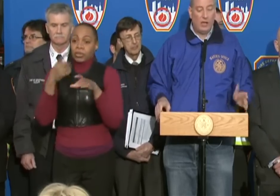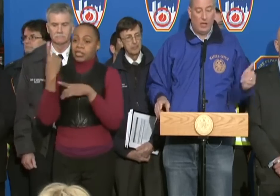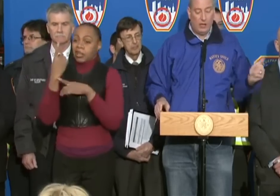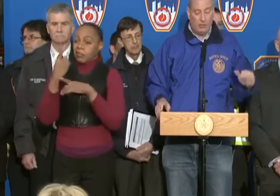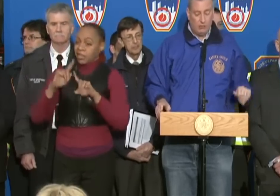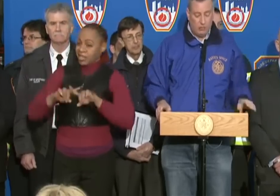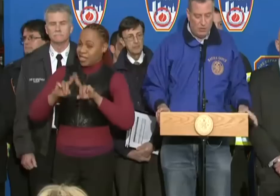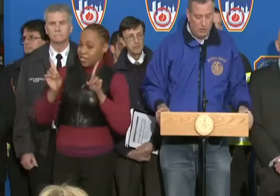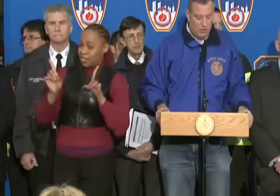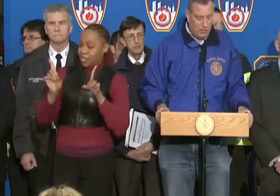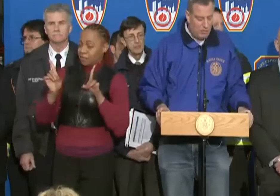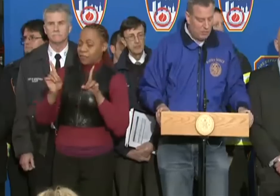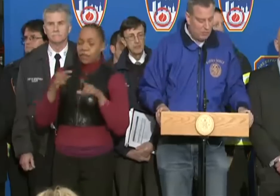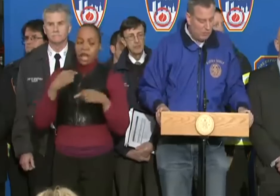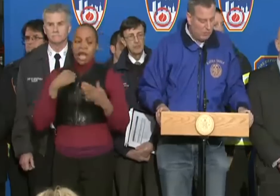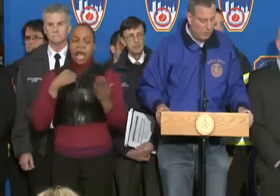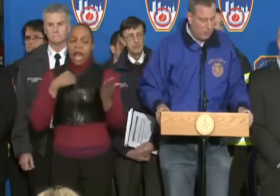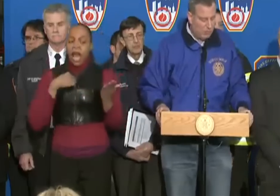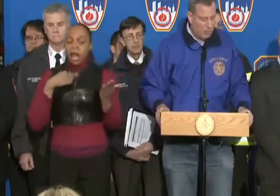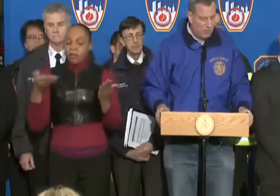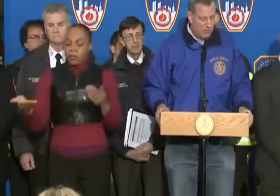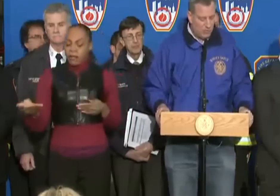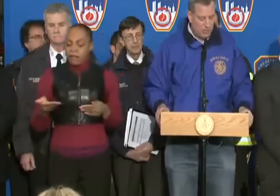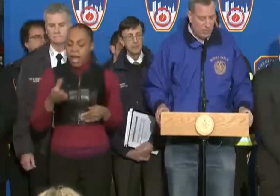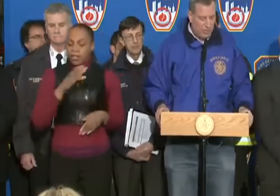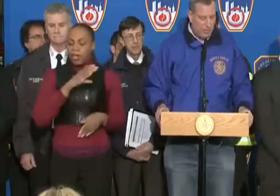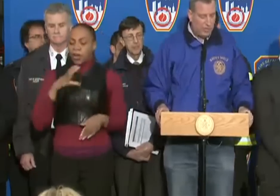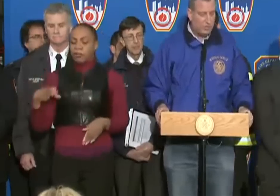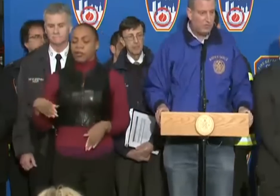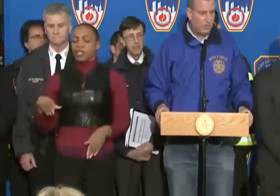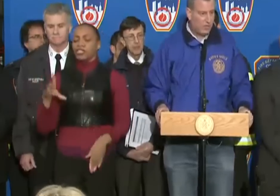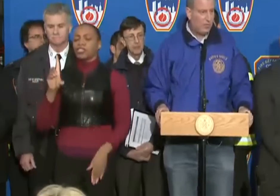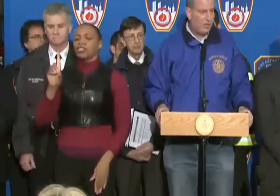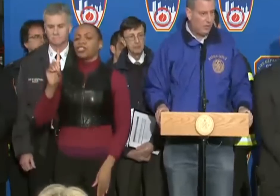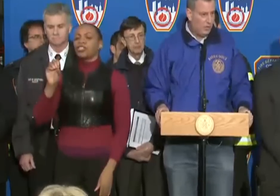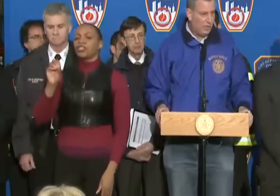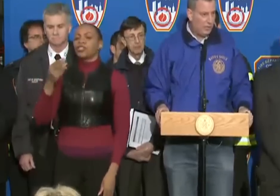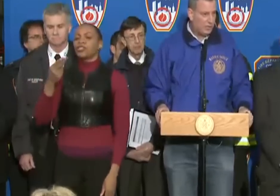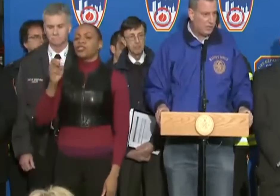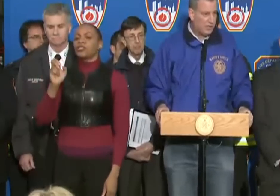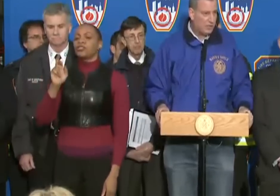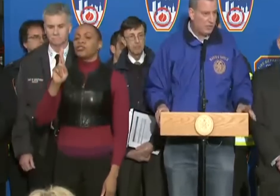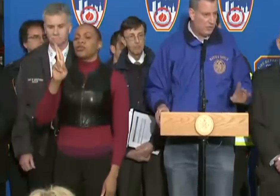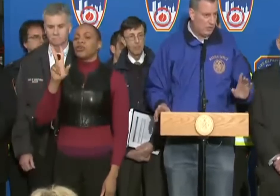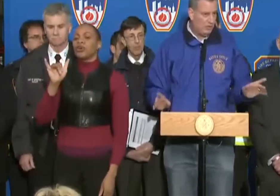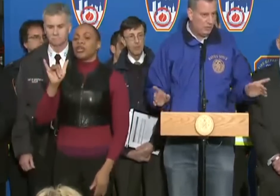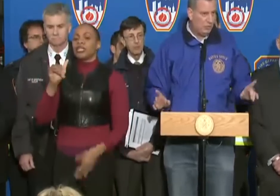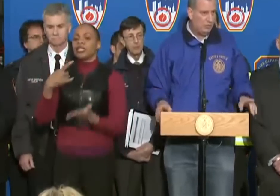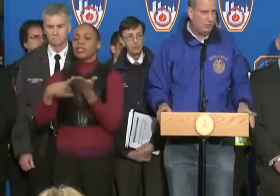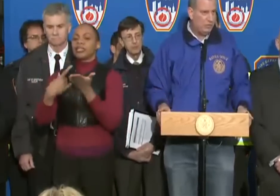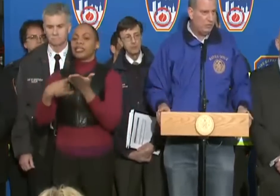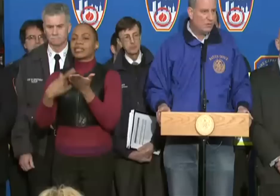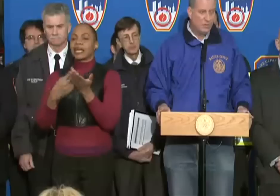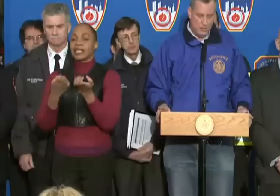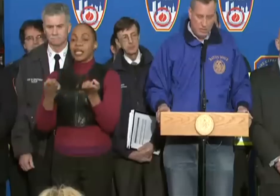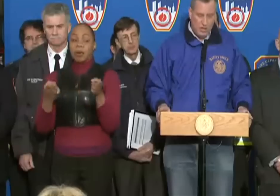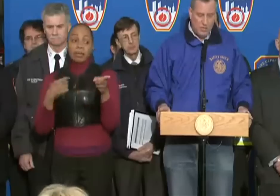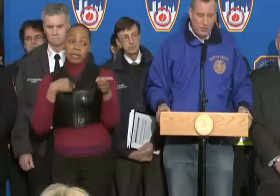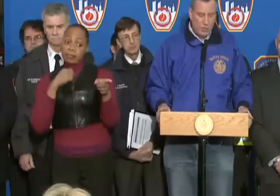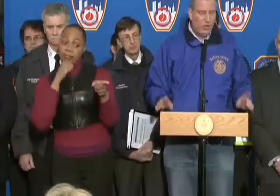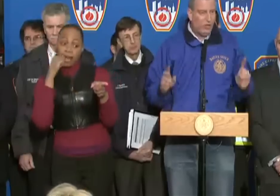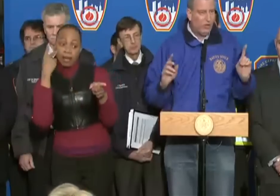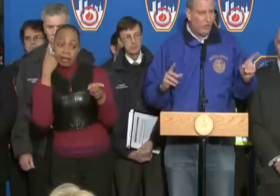Look, and I will invite the Commissioner Doherty to come up in terms of talking about equipment levels, because when